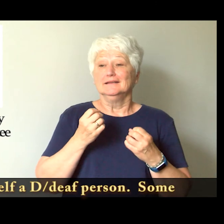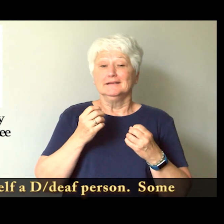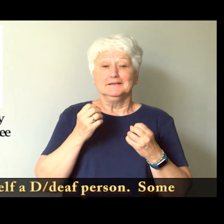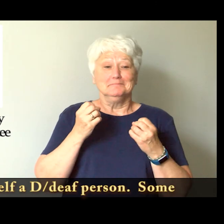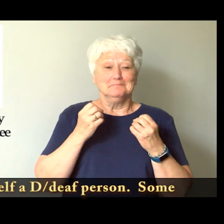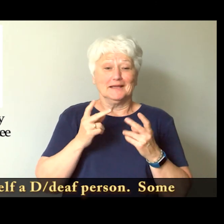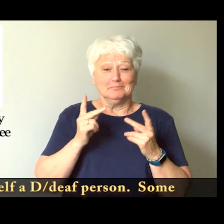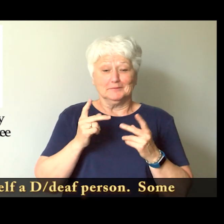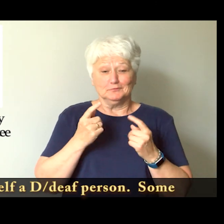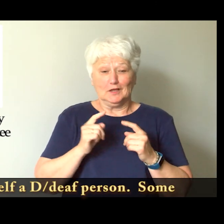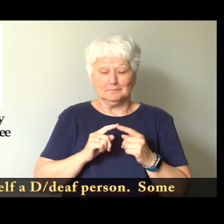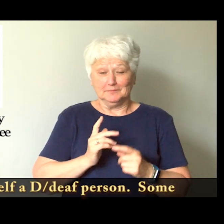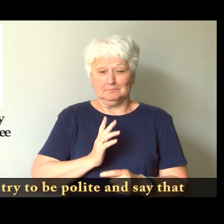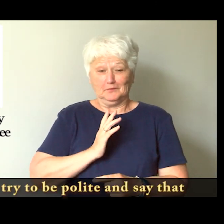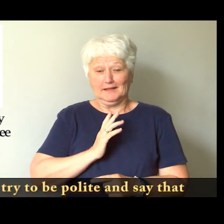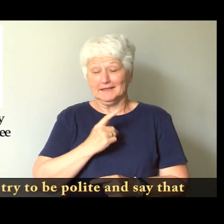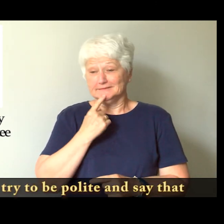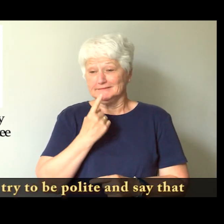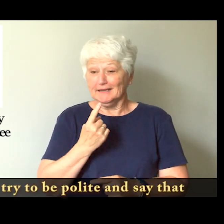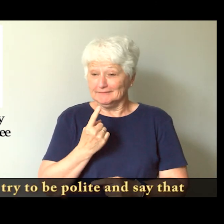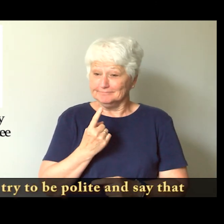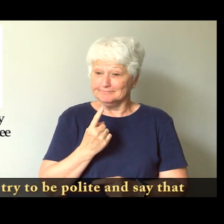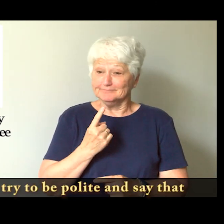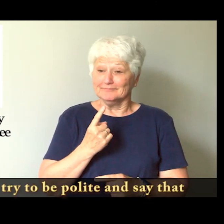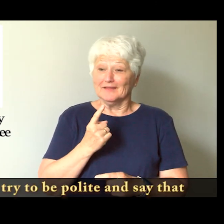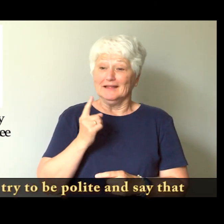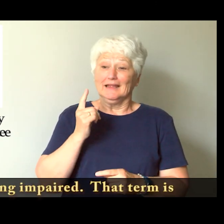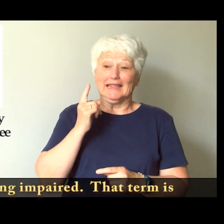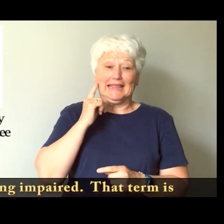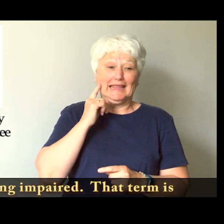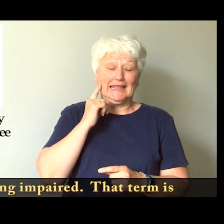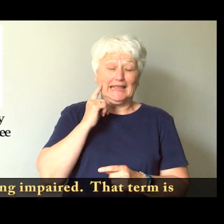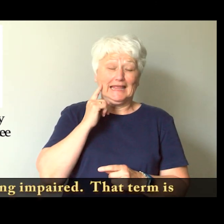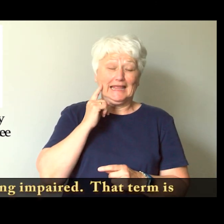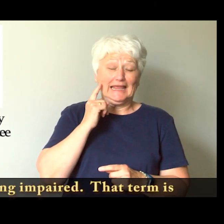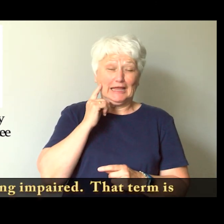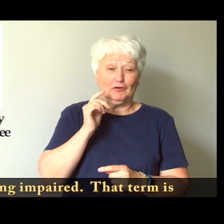person. Some people will try to be polite and say that I am hearing impaired.